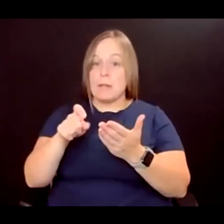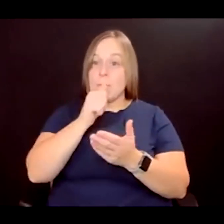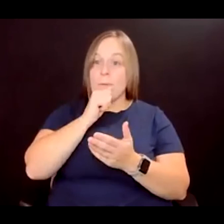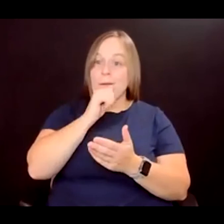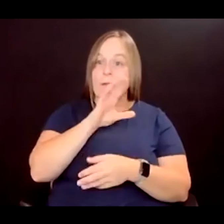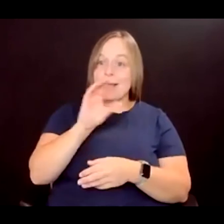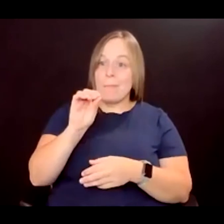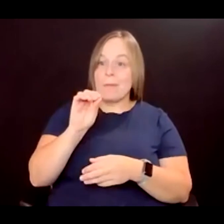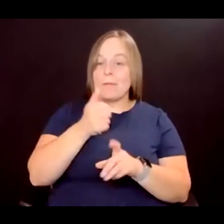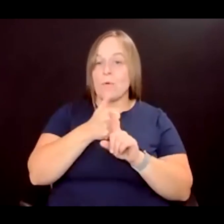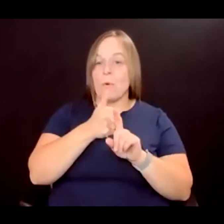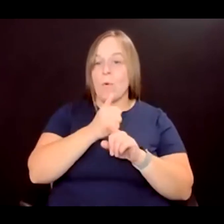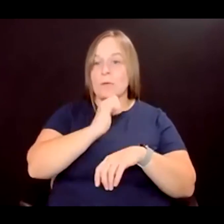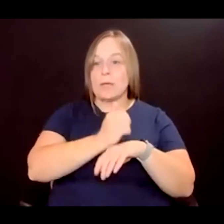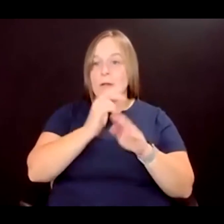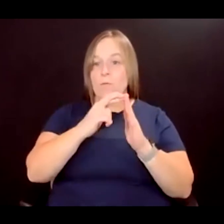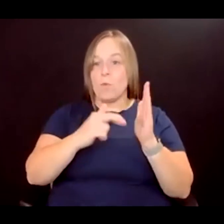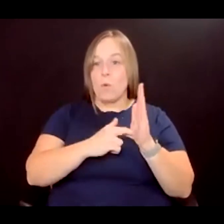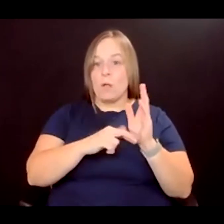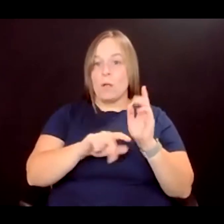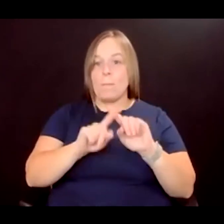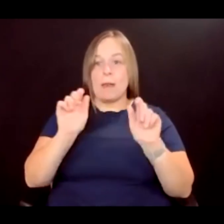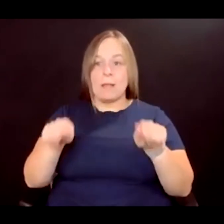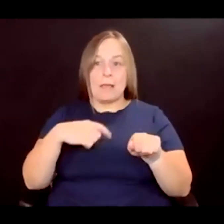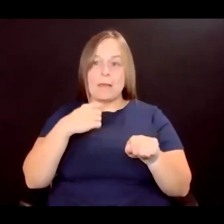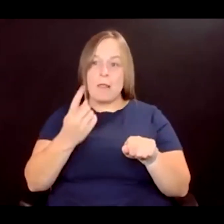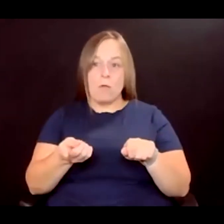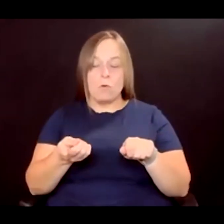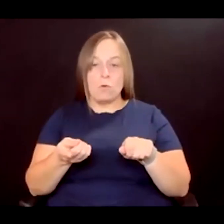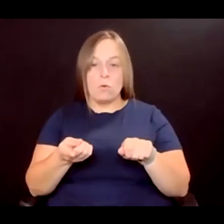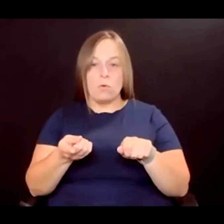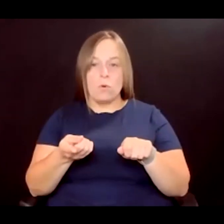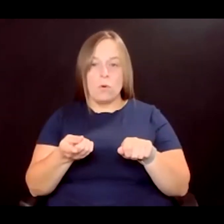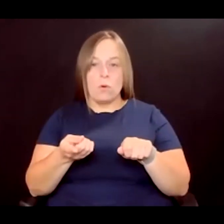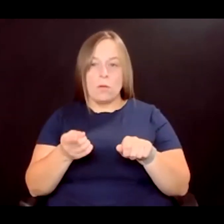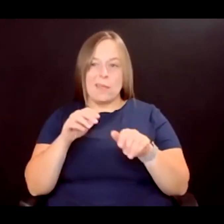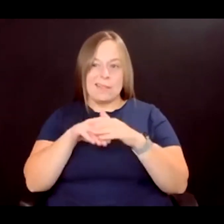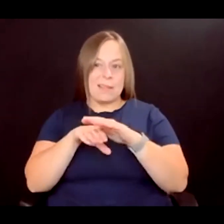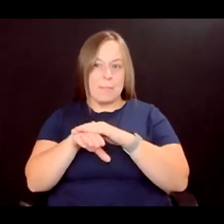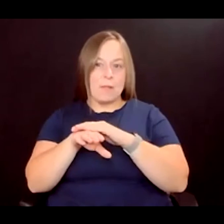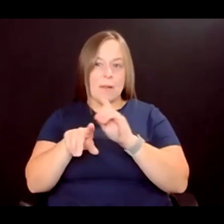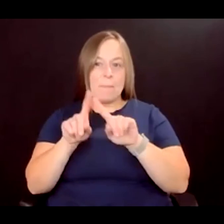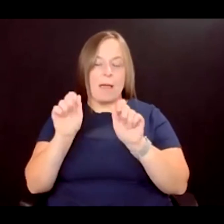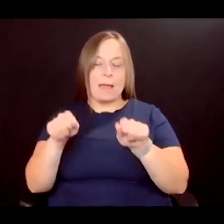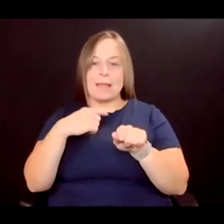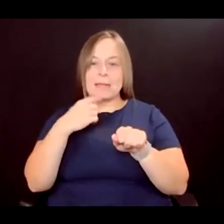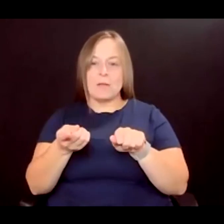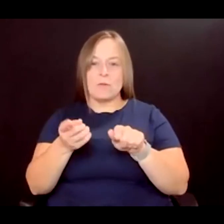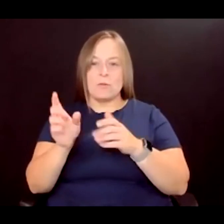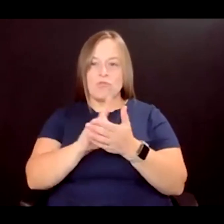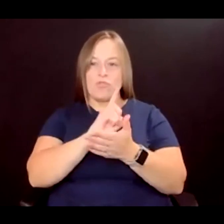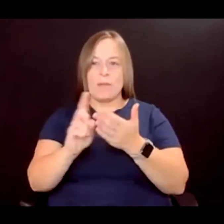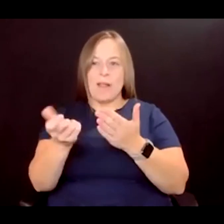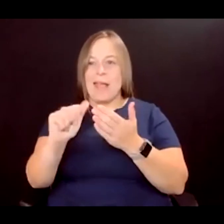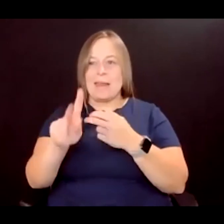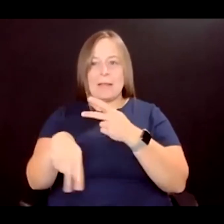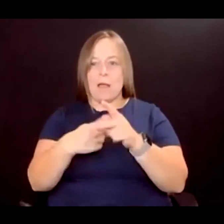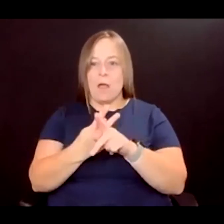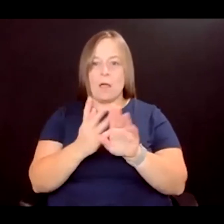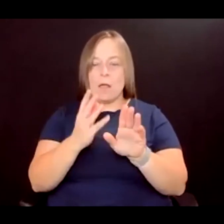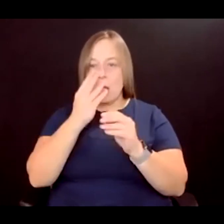community, if you're talking in terms of, let's take it two ways, discrimination, Yes, okay, and